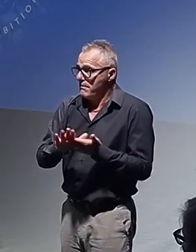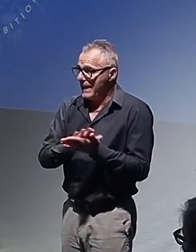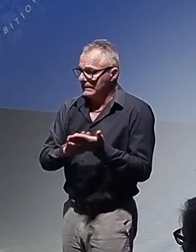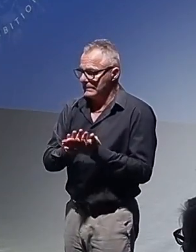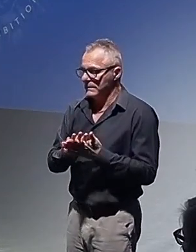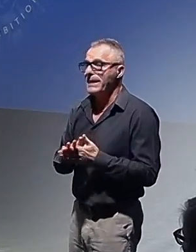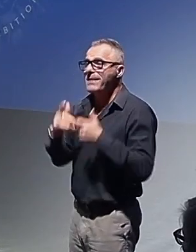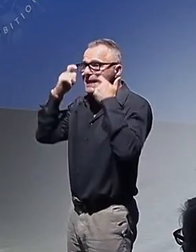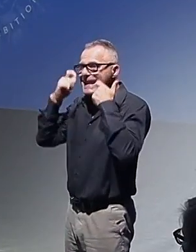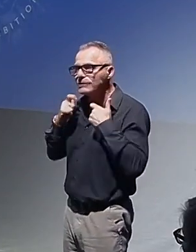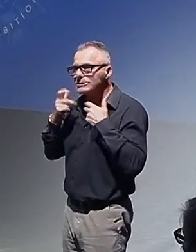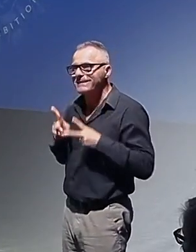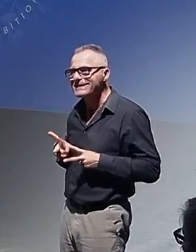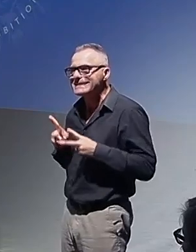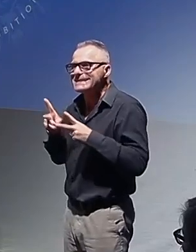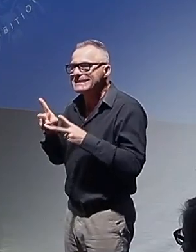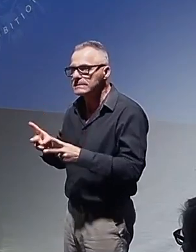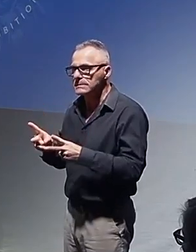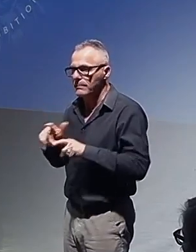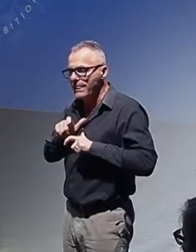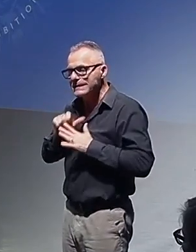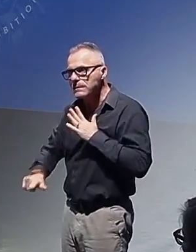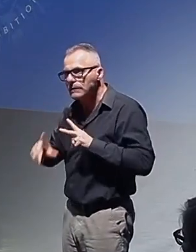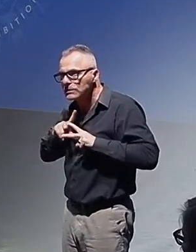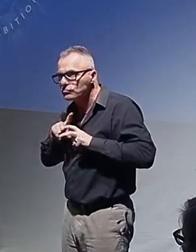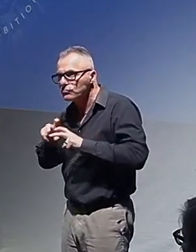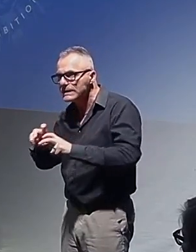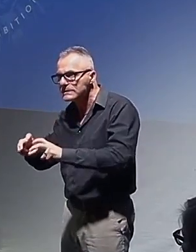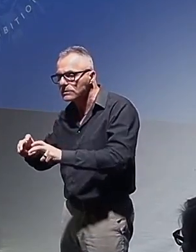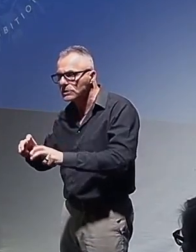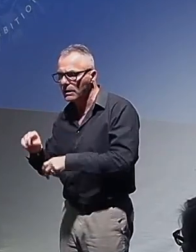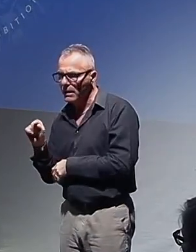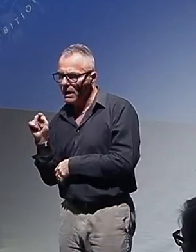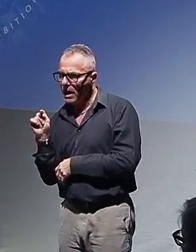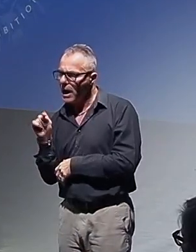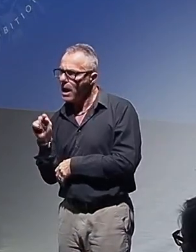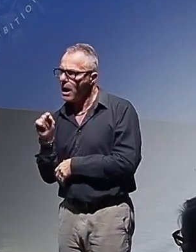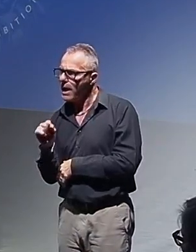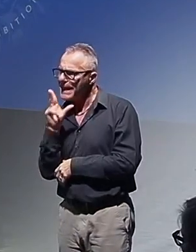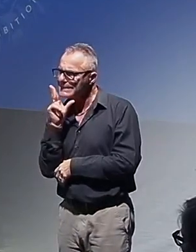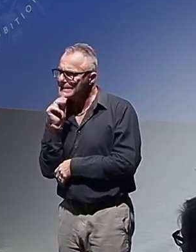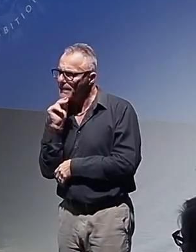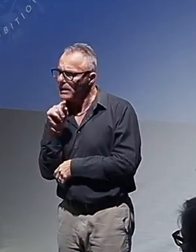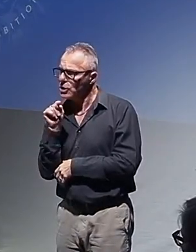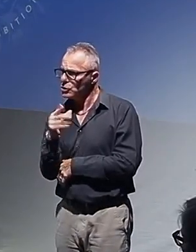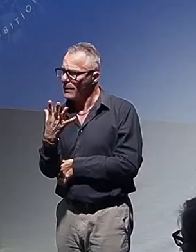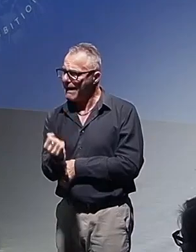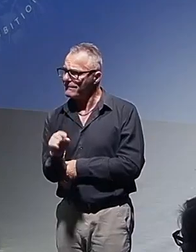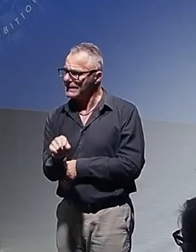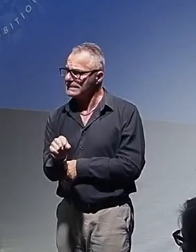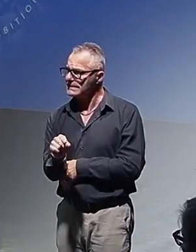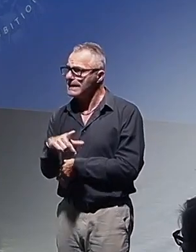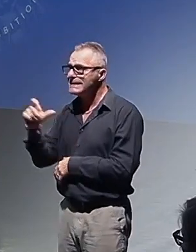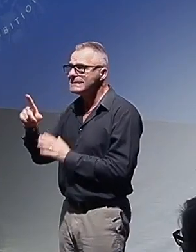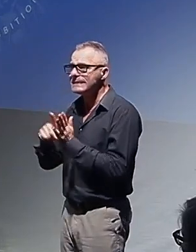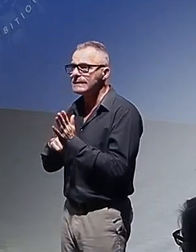legislative assistant kind of started doing research and said, I think this is what you've got, this interiorized stammer. And CityLit is one of the world's